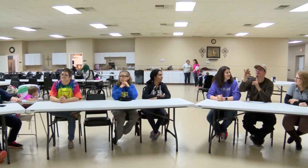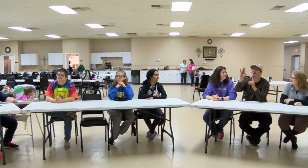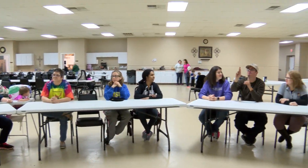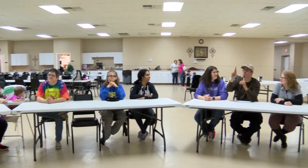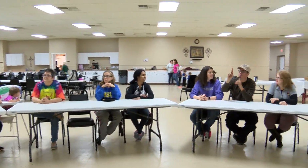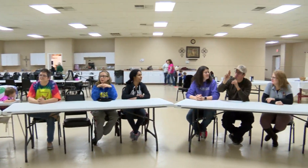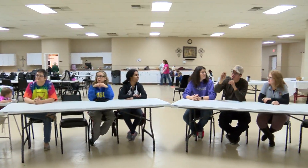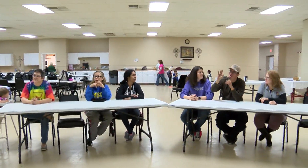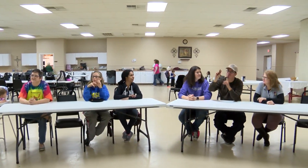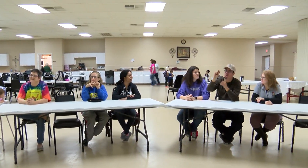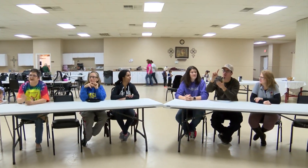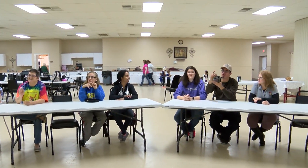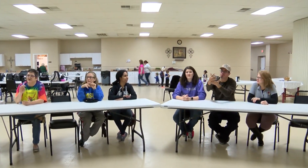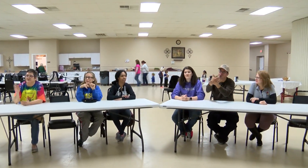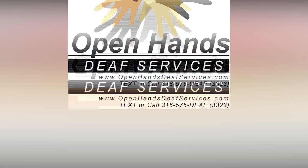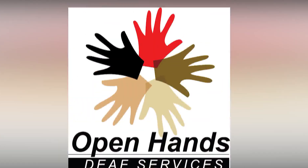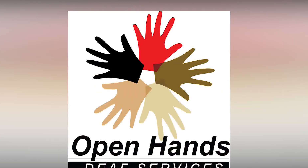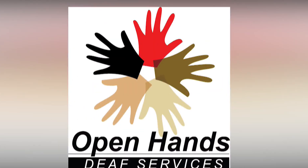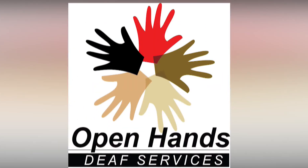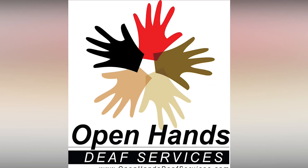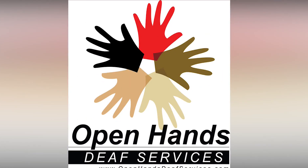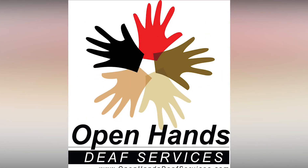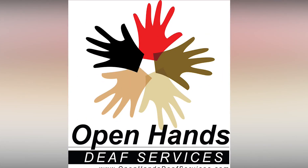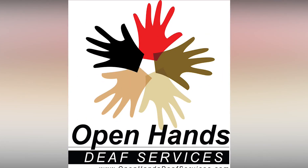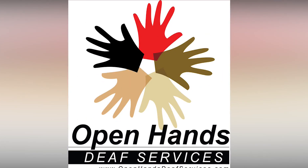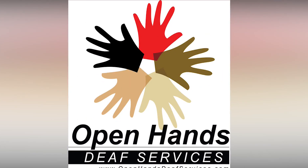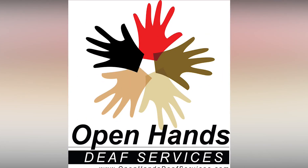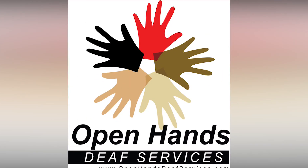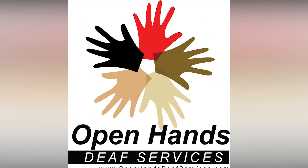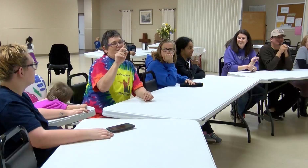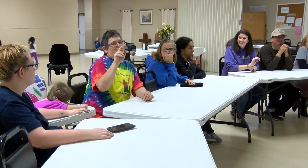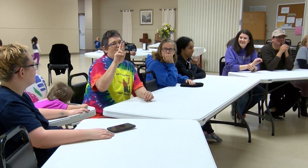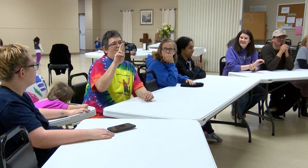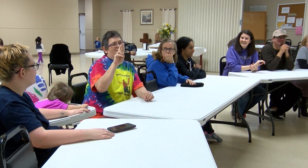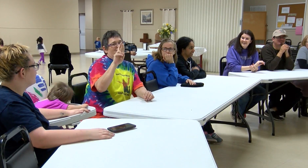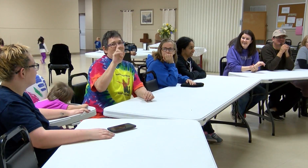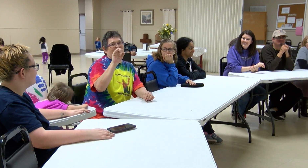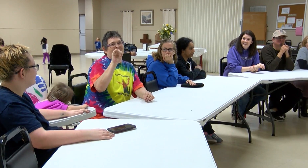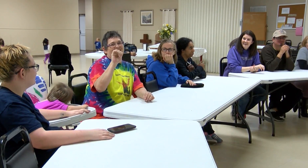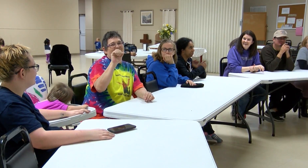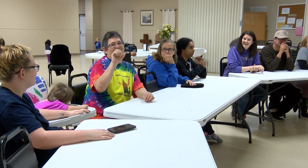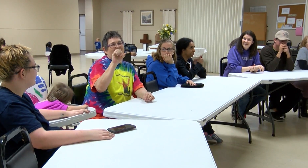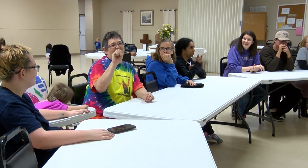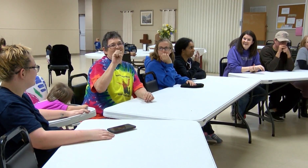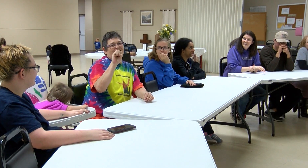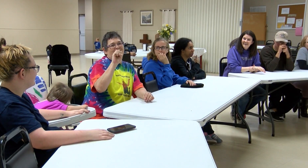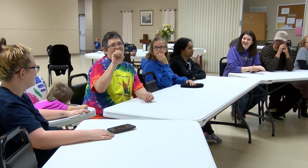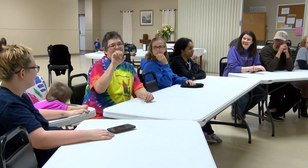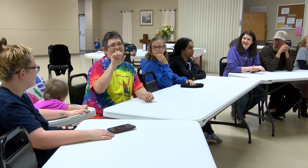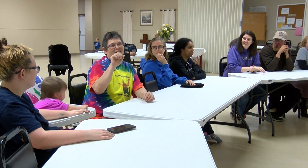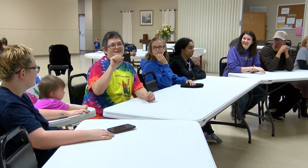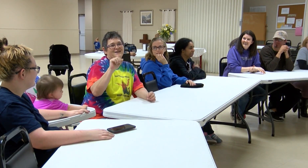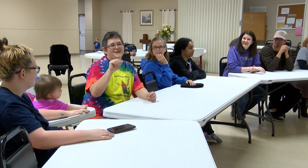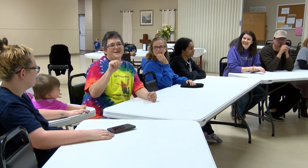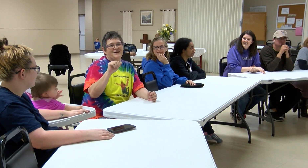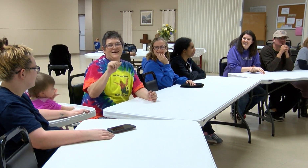ago, they started the nonprofit Open Hands Deaf Services to assist and advocate for the deaf and hard of hearing in Northwest